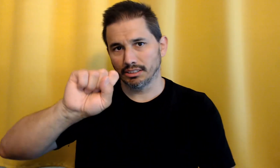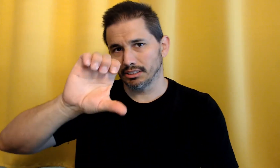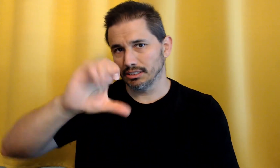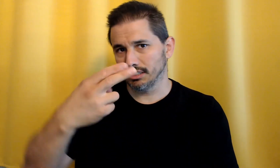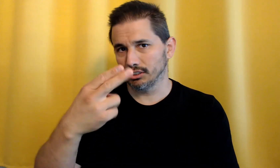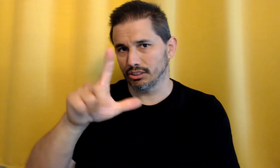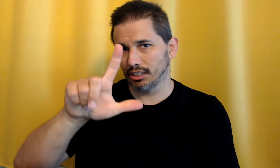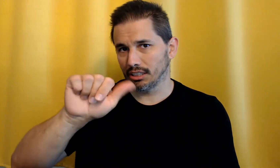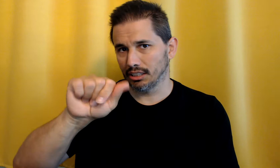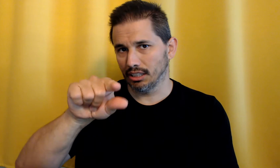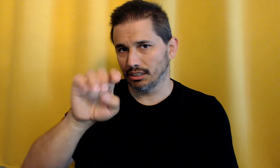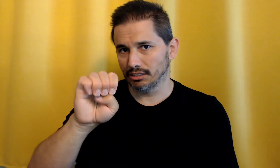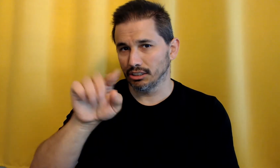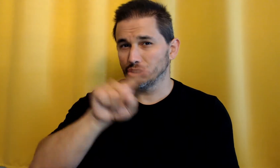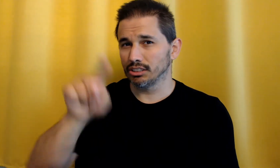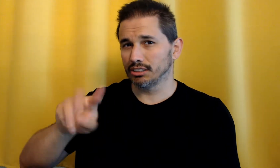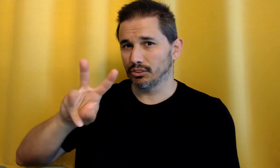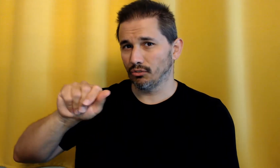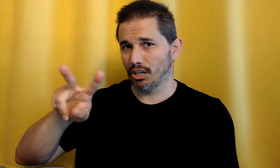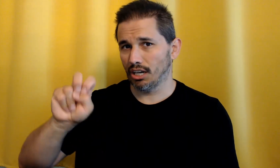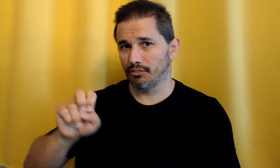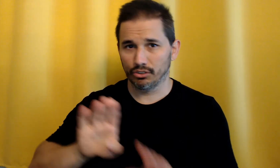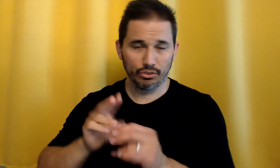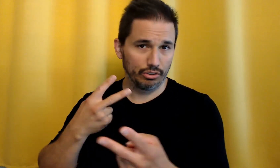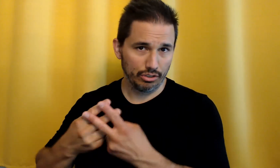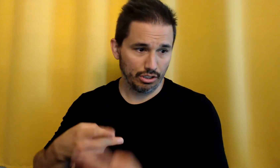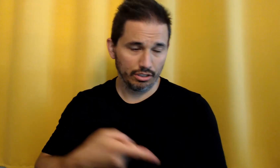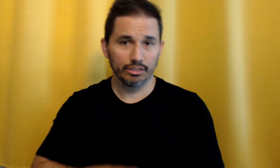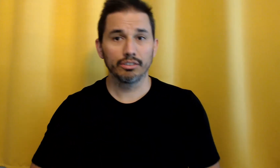This one is the Schlage Z-wave door lock.